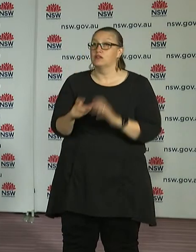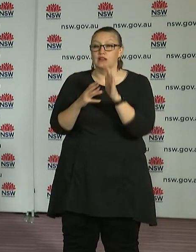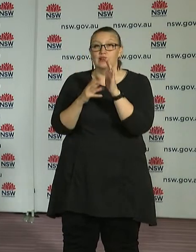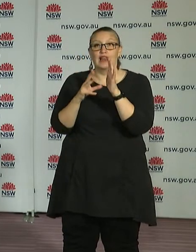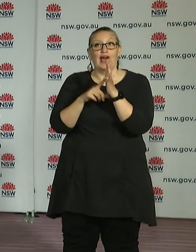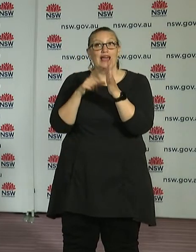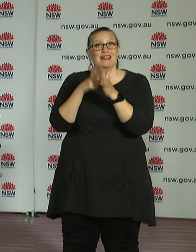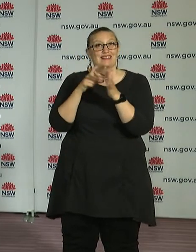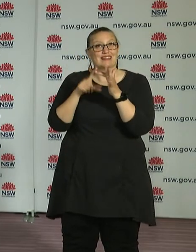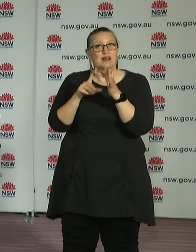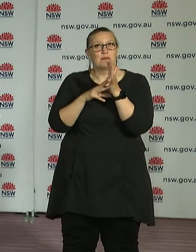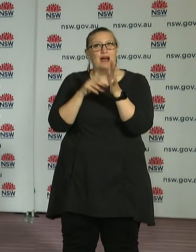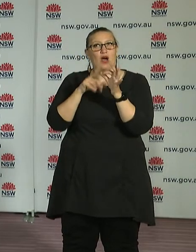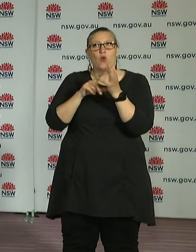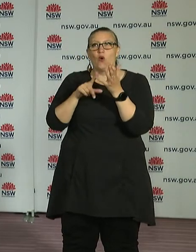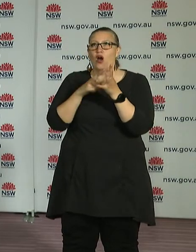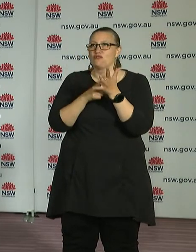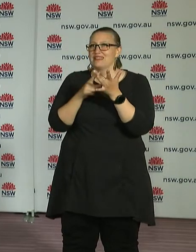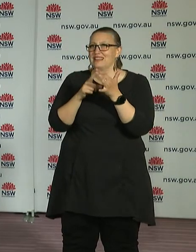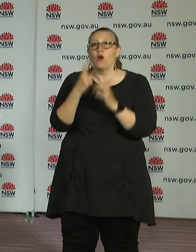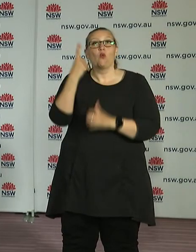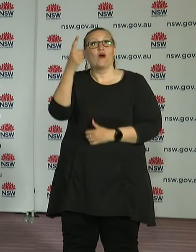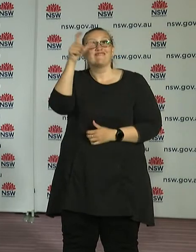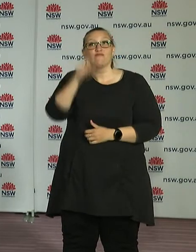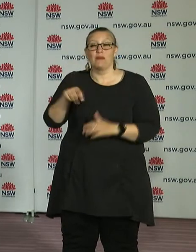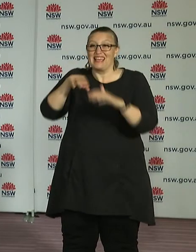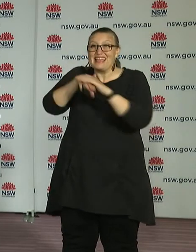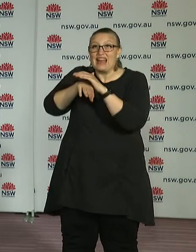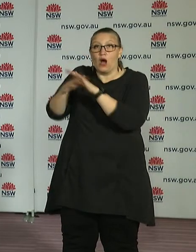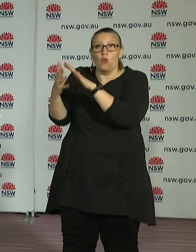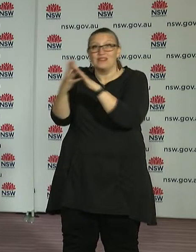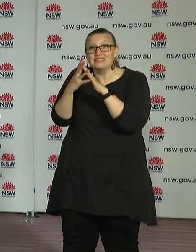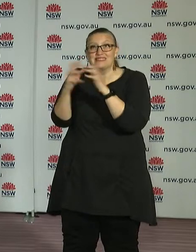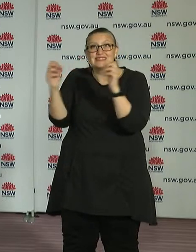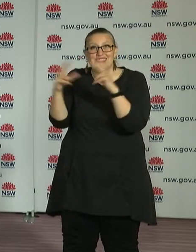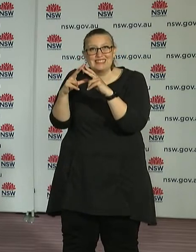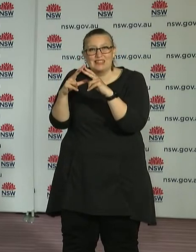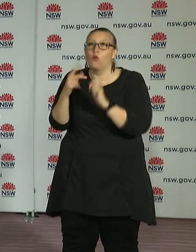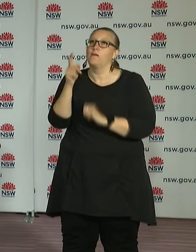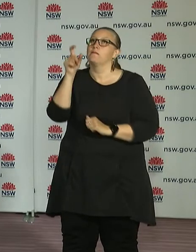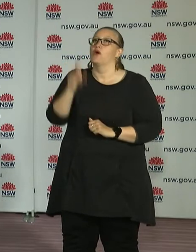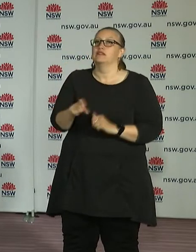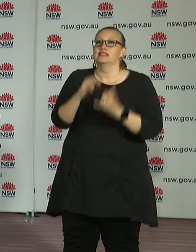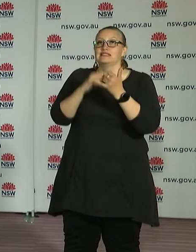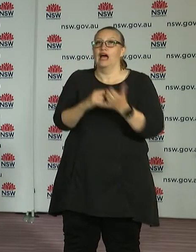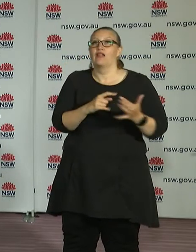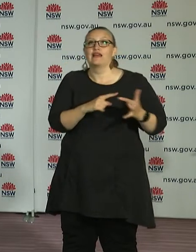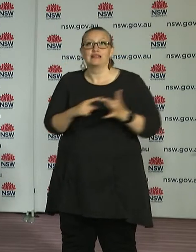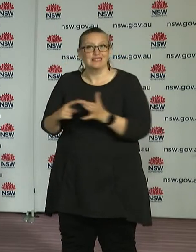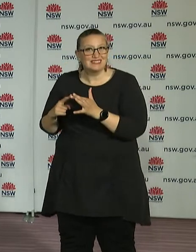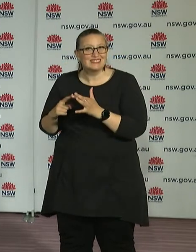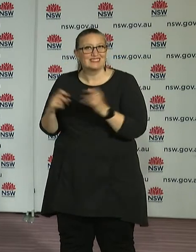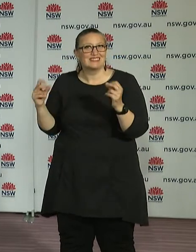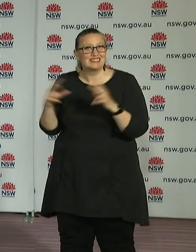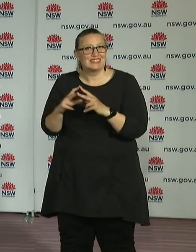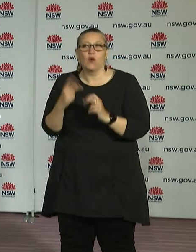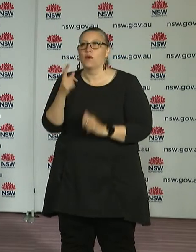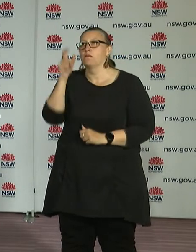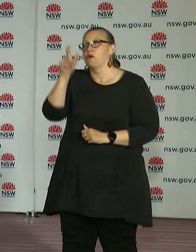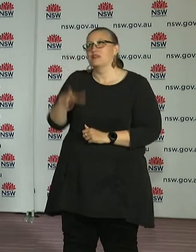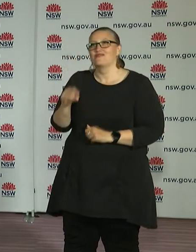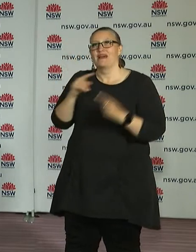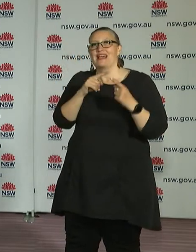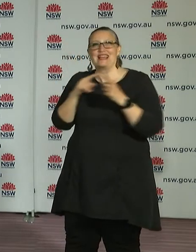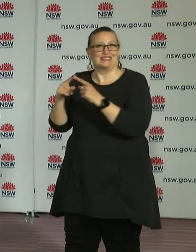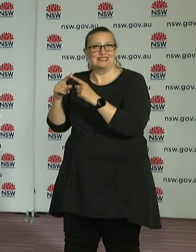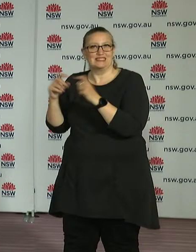1 person was from Sydney's inner west, 1 person was from southeastern Sydney, and one person was from Sydney's eastern suburbs,